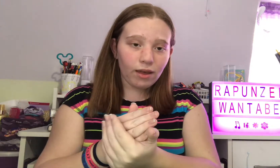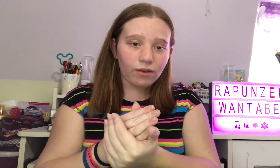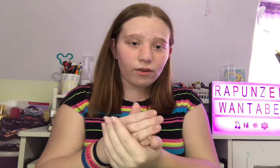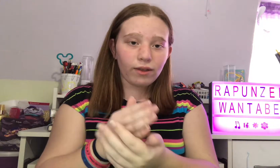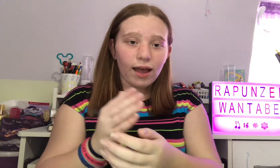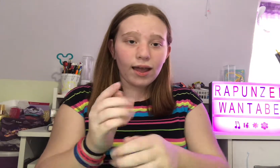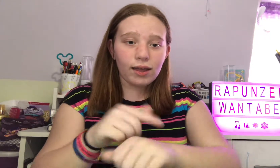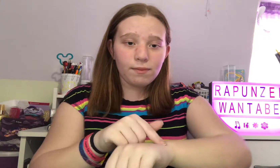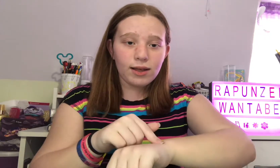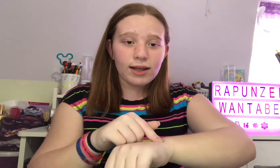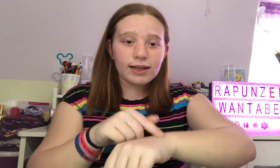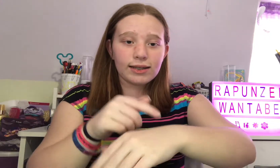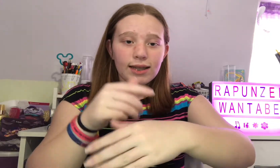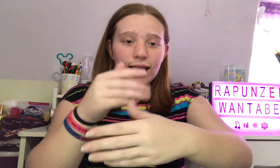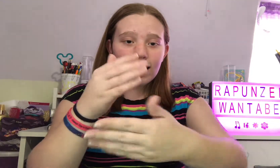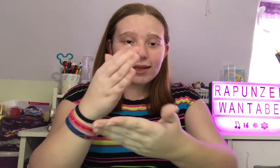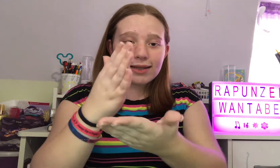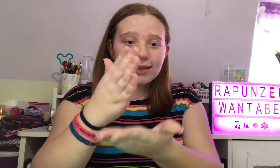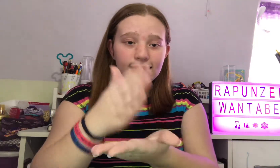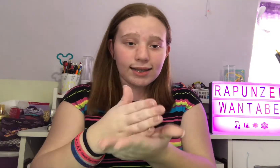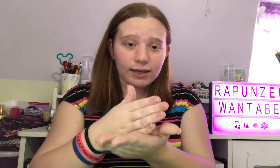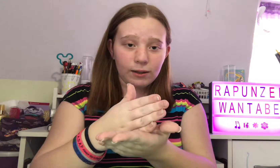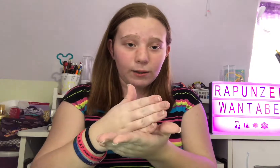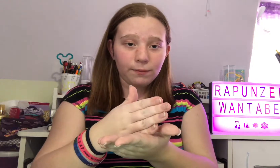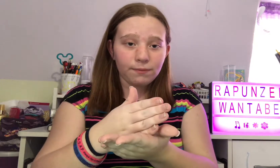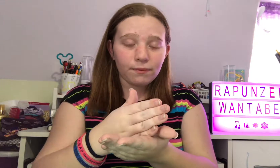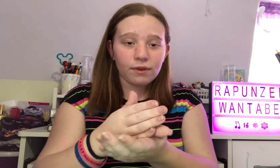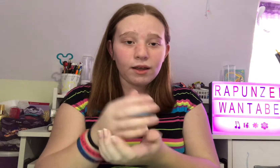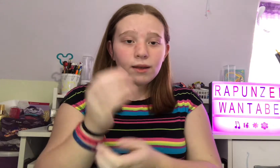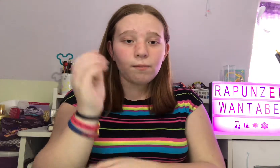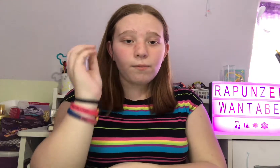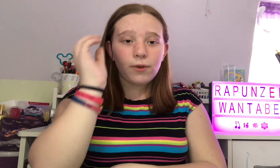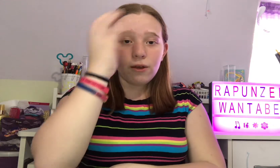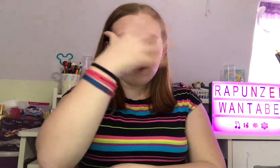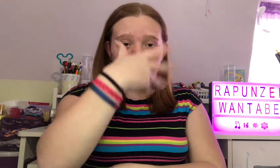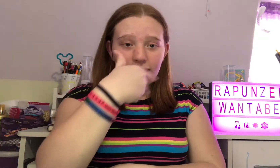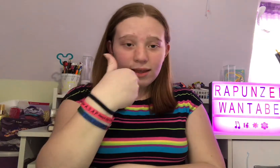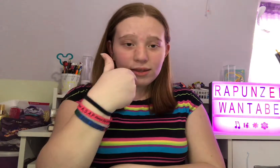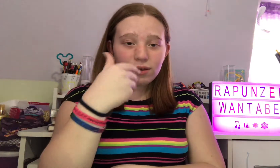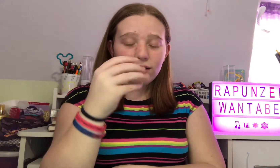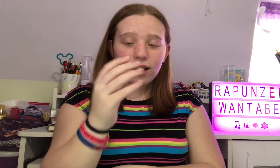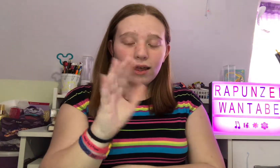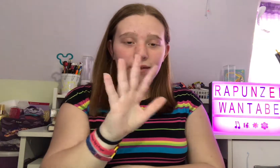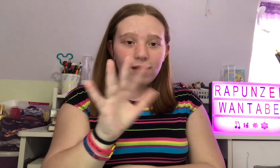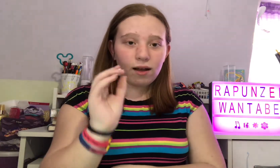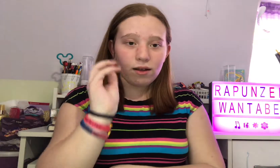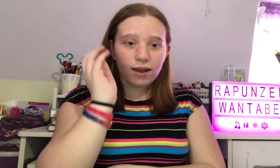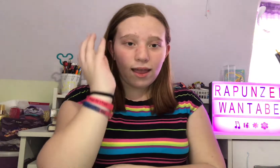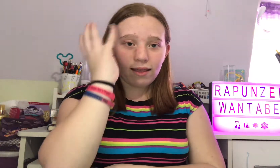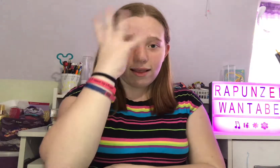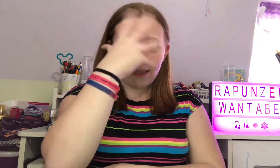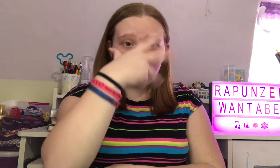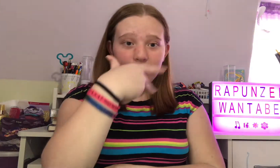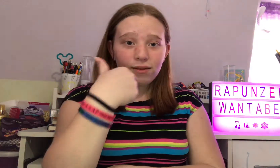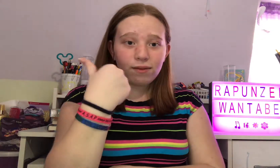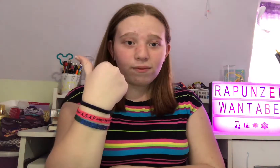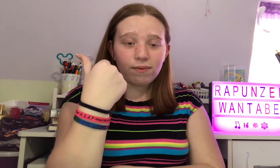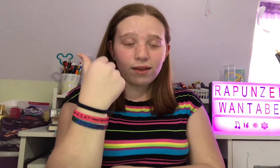So, time stands still. B, so you'll kind of take all your hands and, like, you